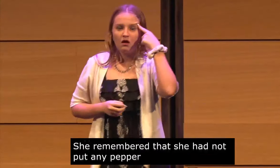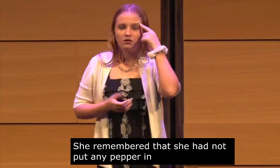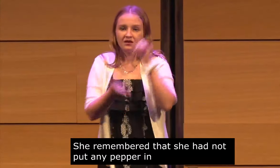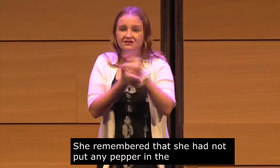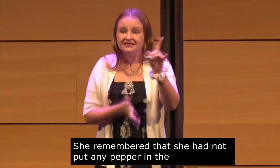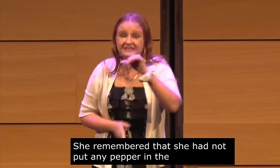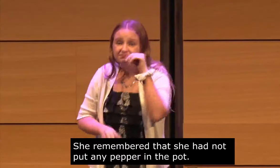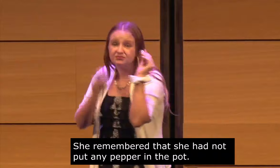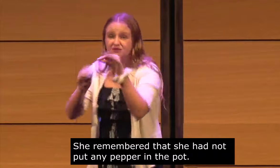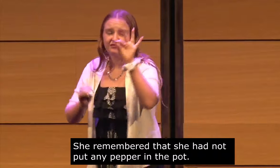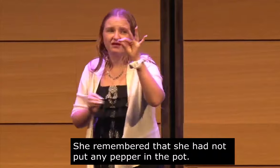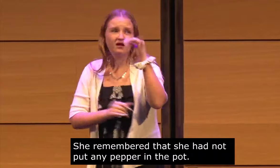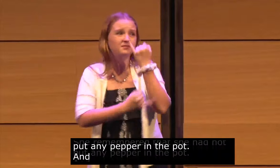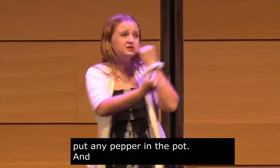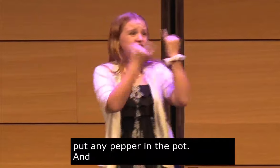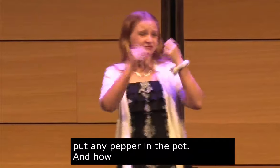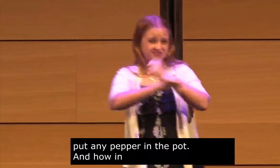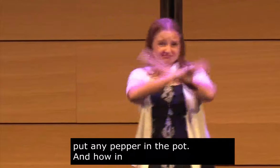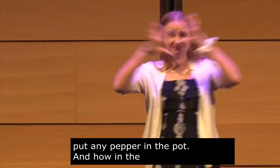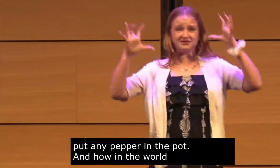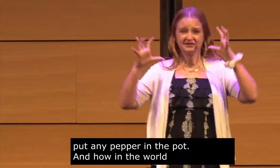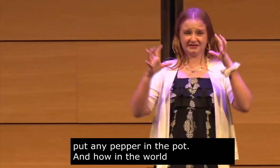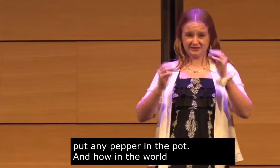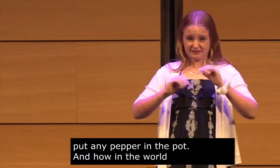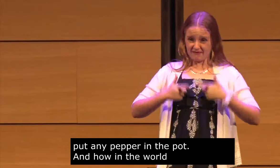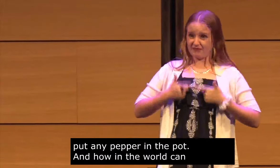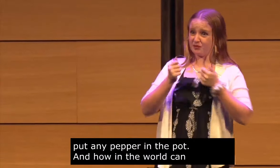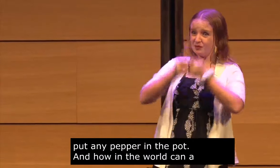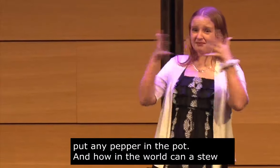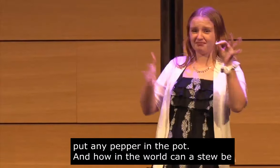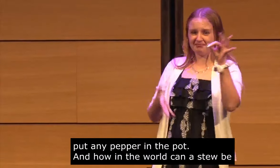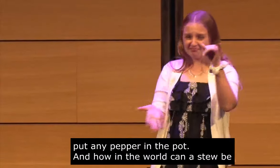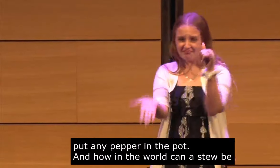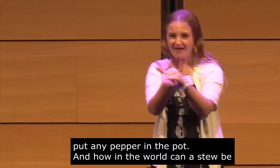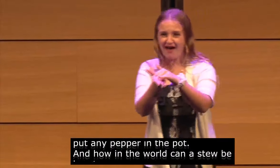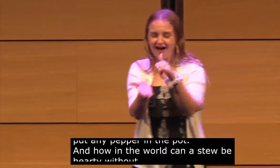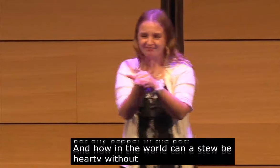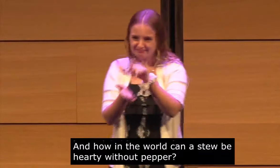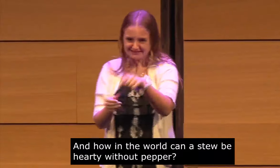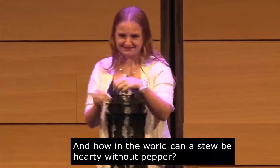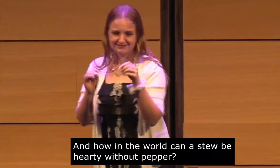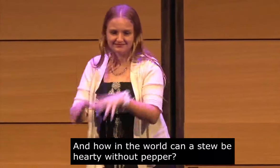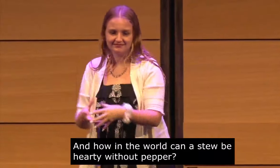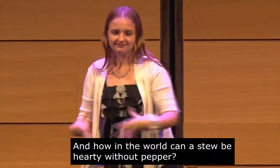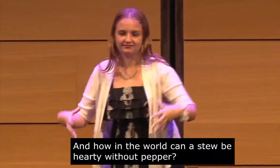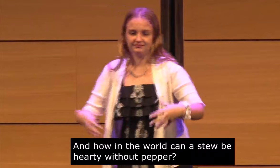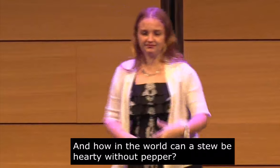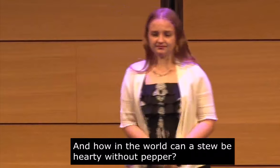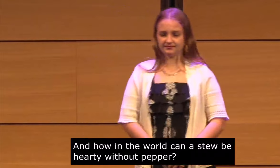put any pepper in the pot. And how in the world can a stew be hearty without pepper?